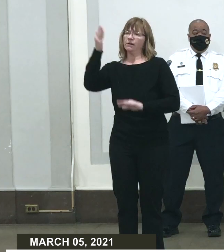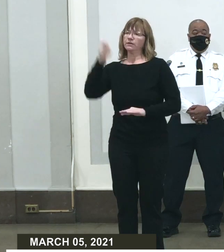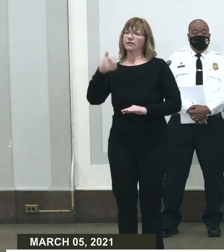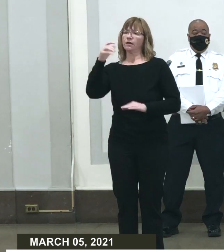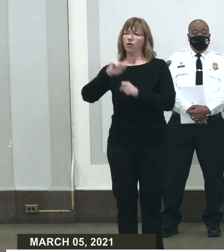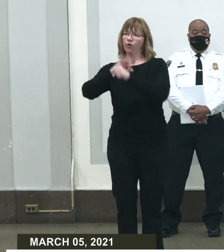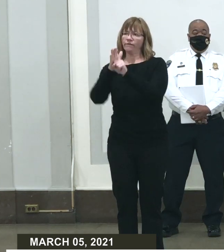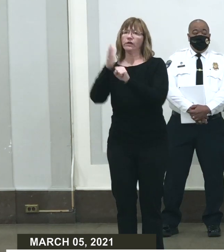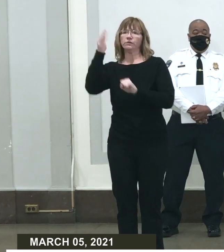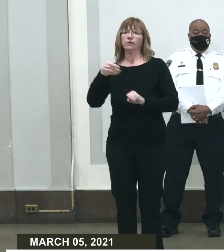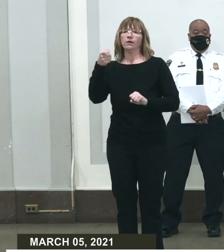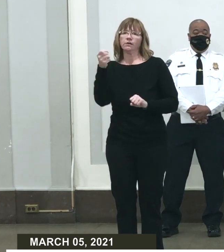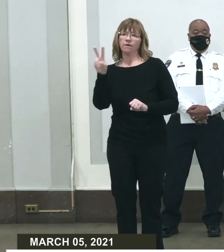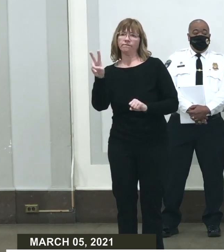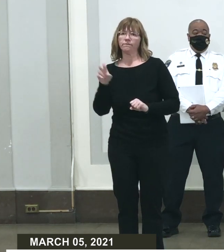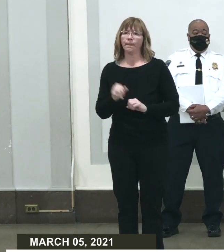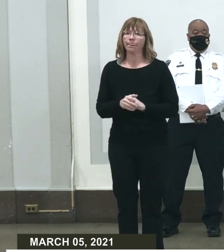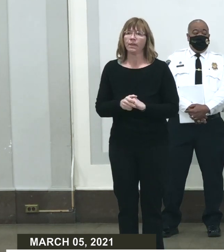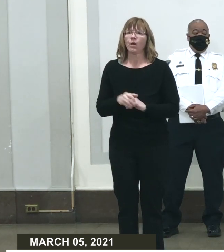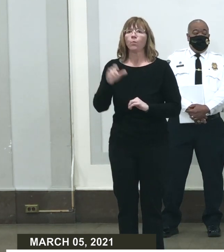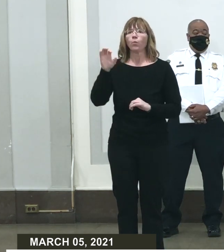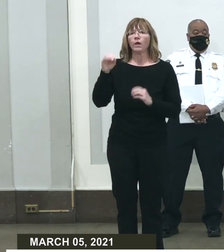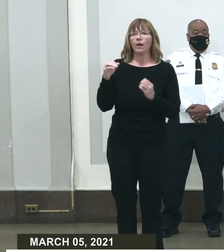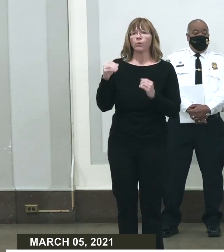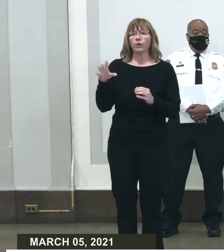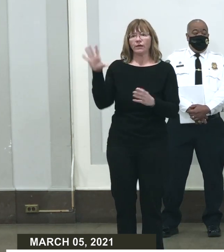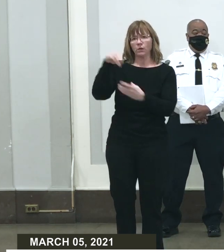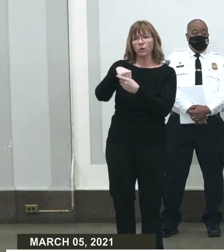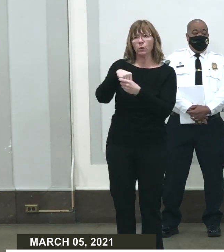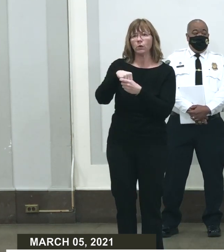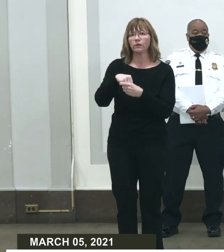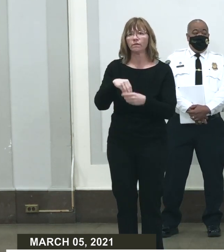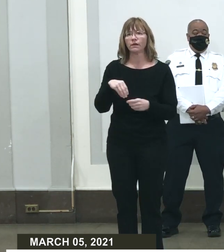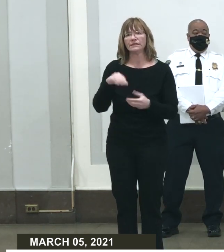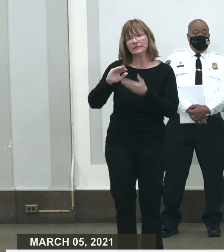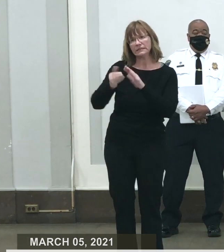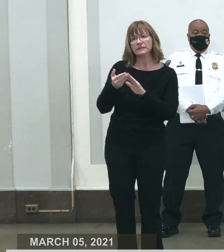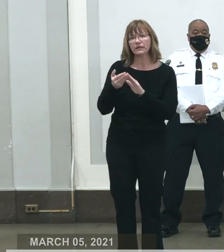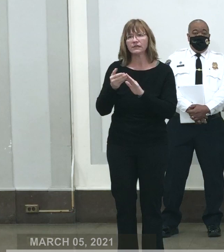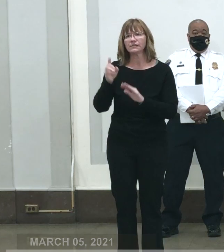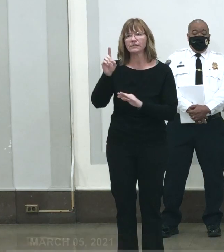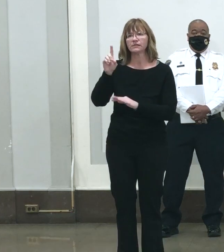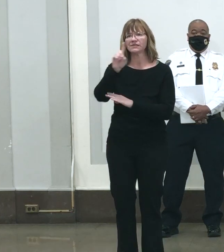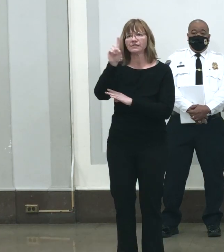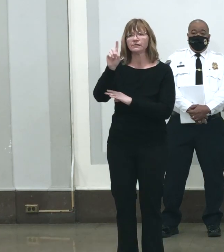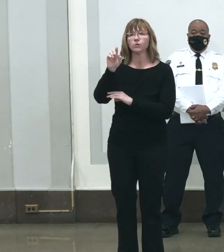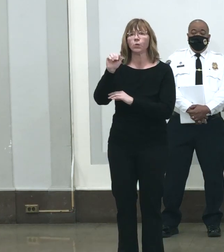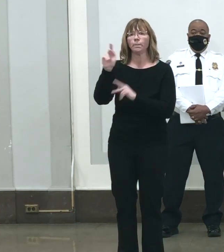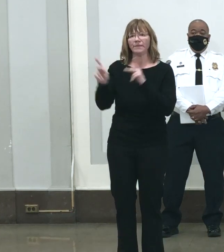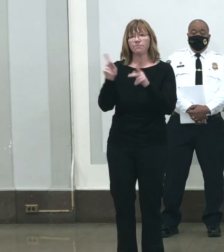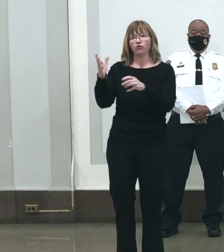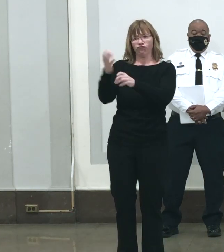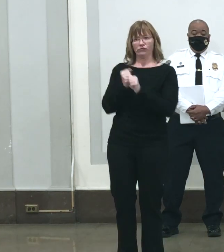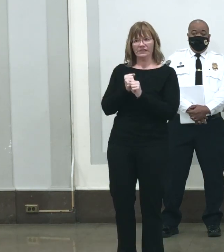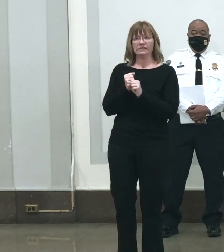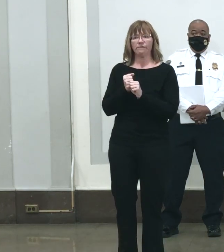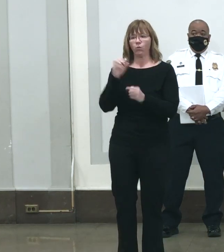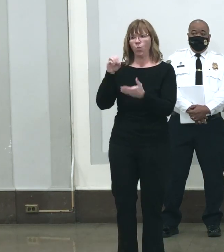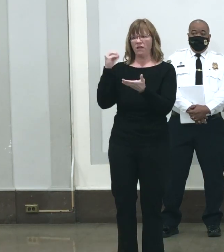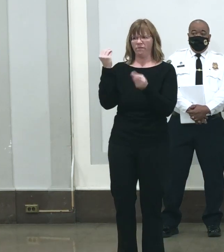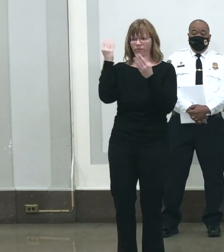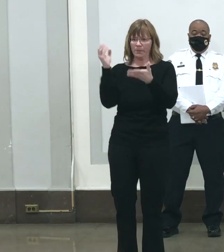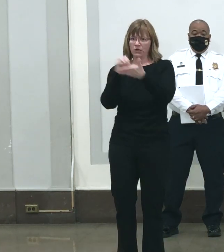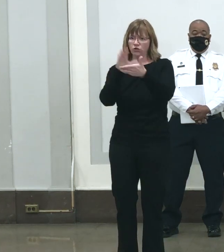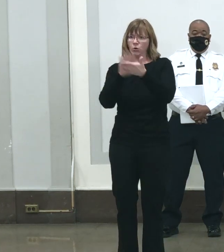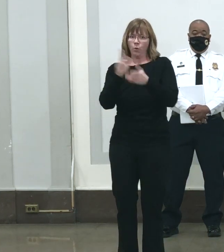coronavirus.baltimorecity.gov/COVAX, will now include the city's data showing the county of residence for individuals who have received vaccine at any vaccination site here